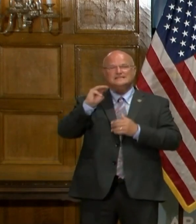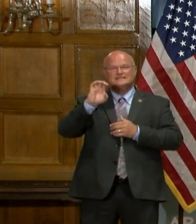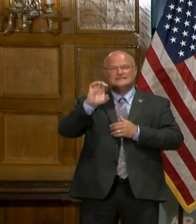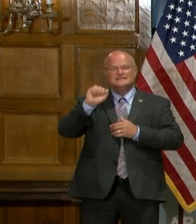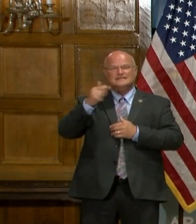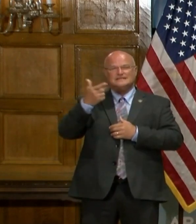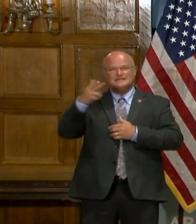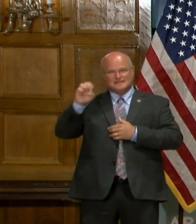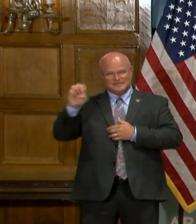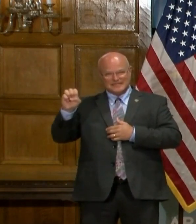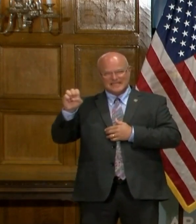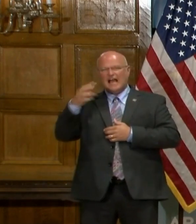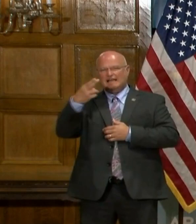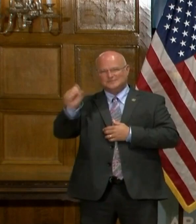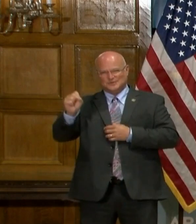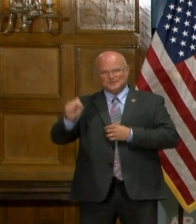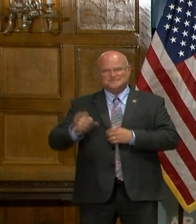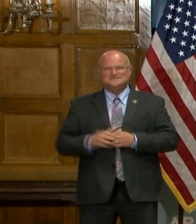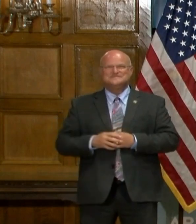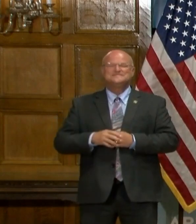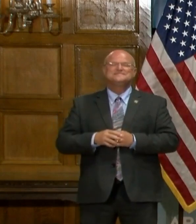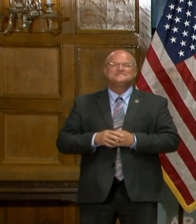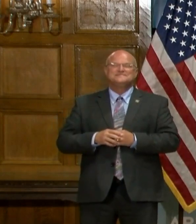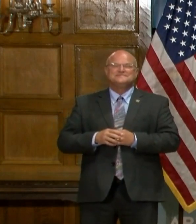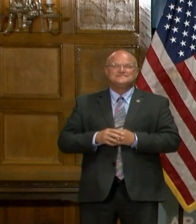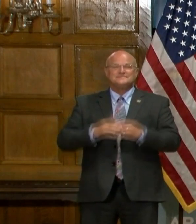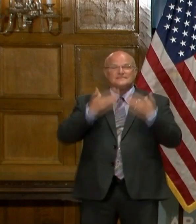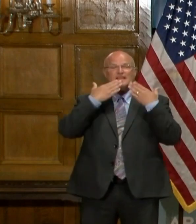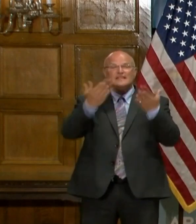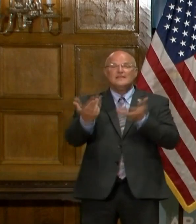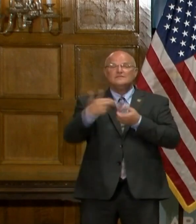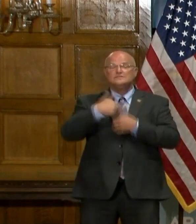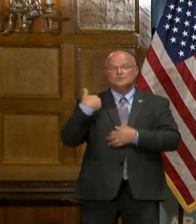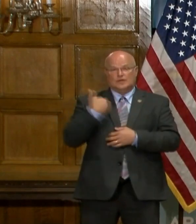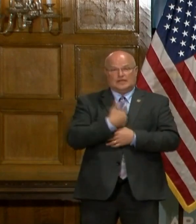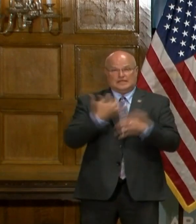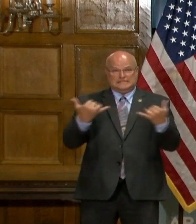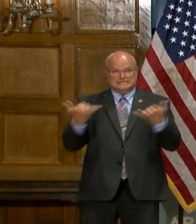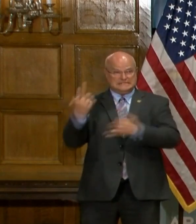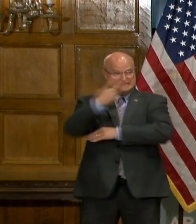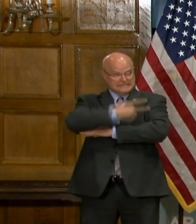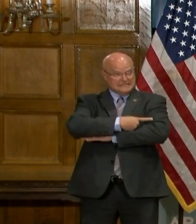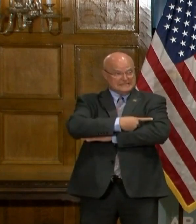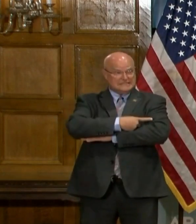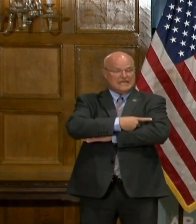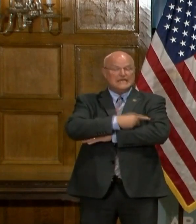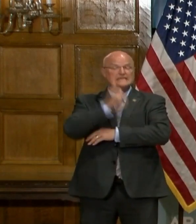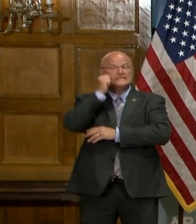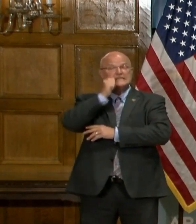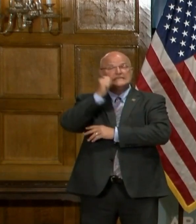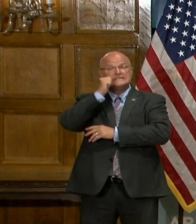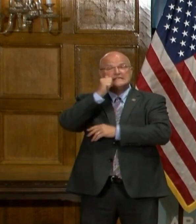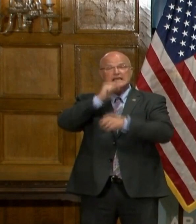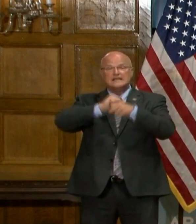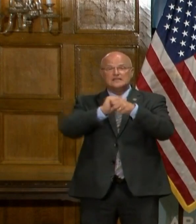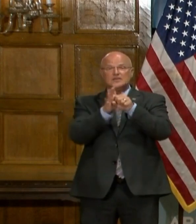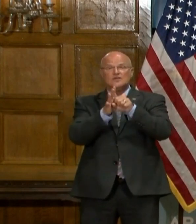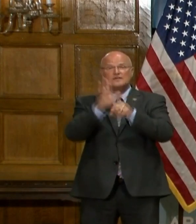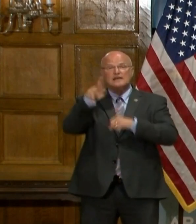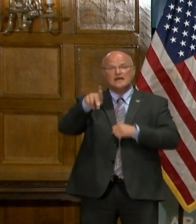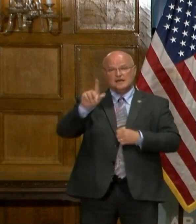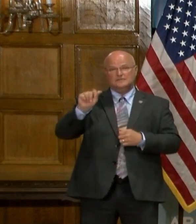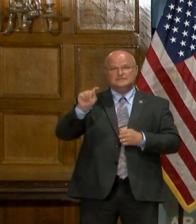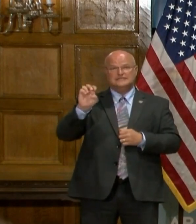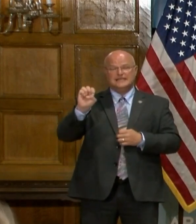McGee, or the McGee High School. Thank you for joining us for today's daily COVID-19